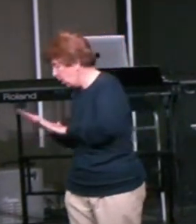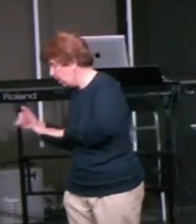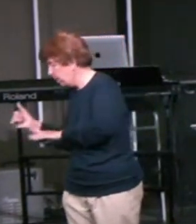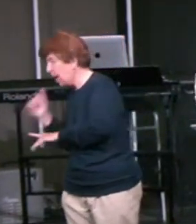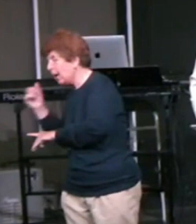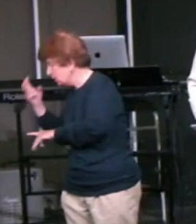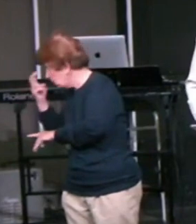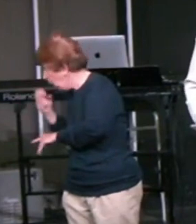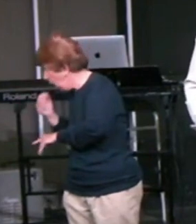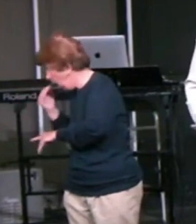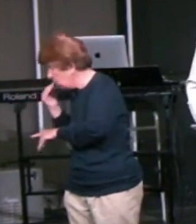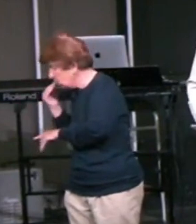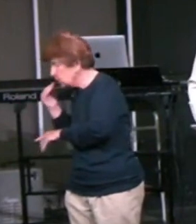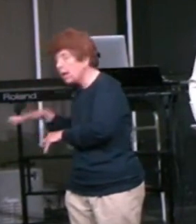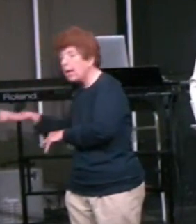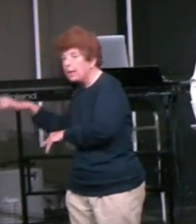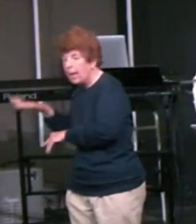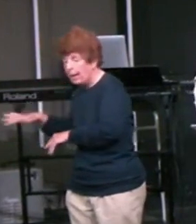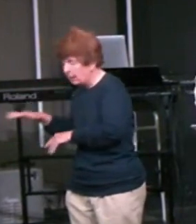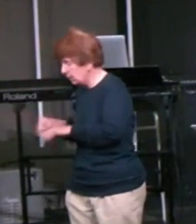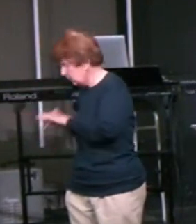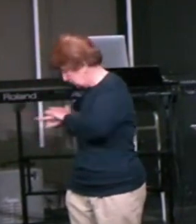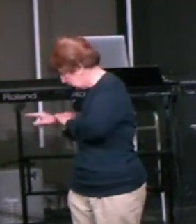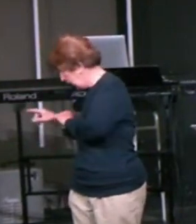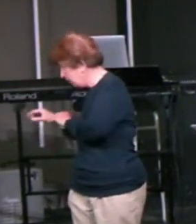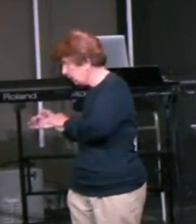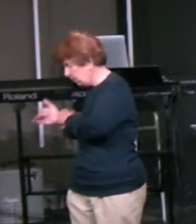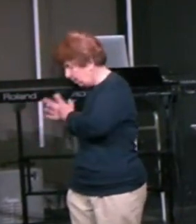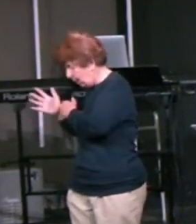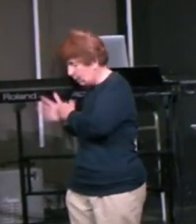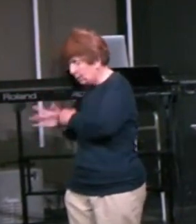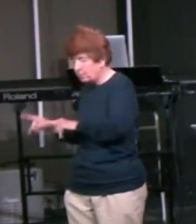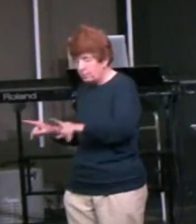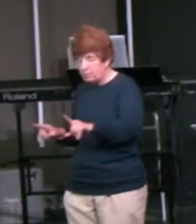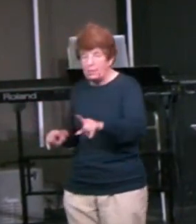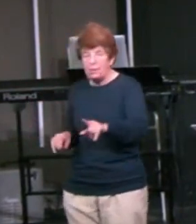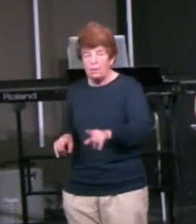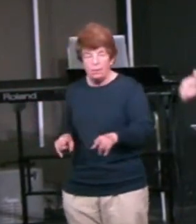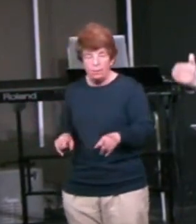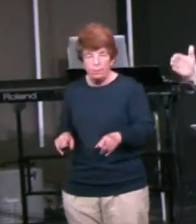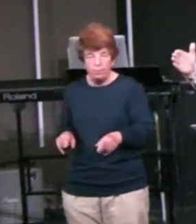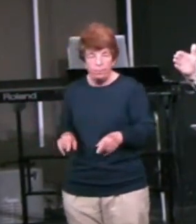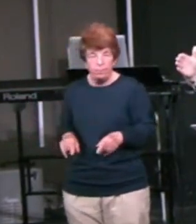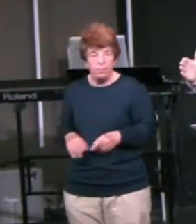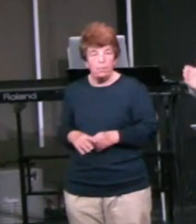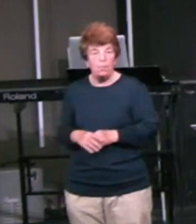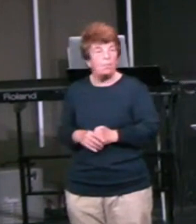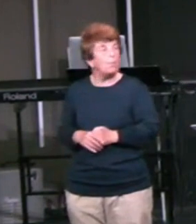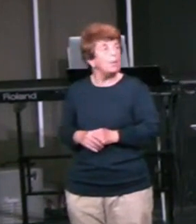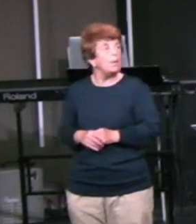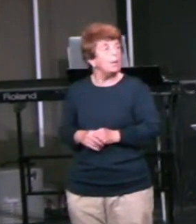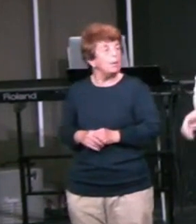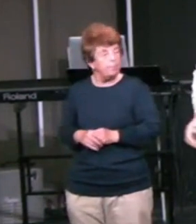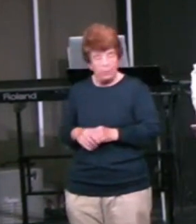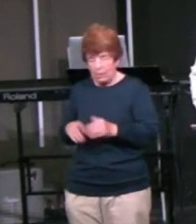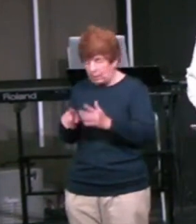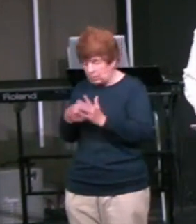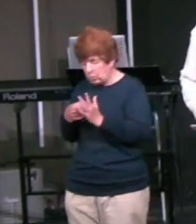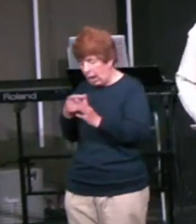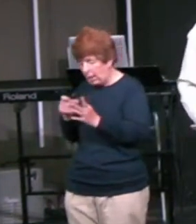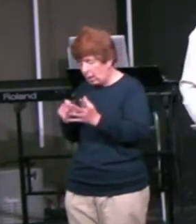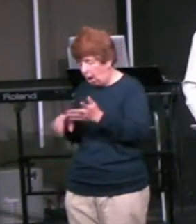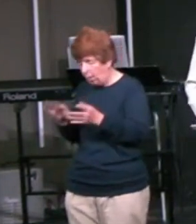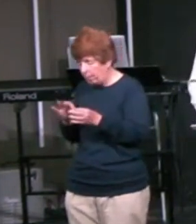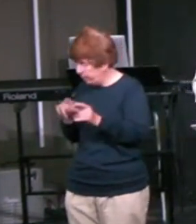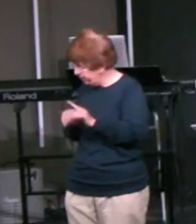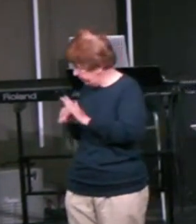for himself a wife there, get out of this difficult situation. And as Jacob's on his